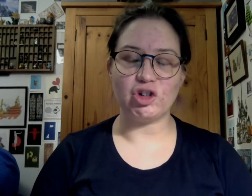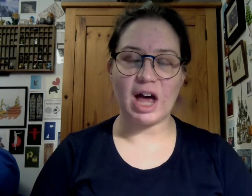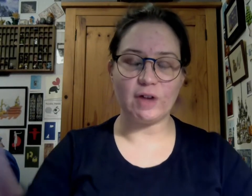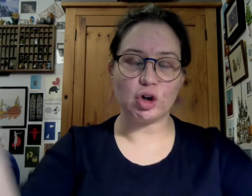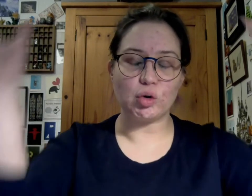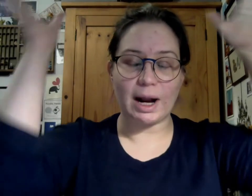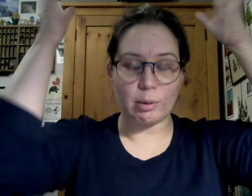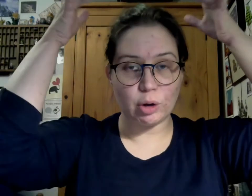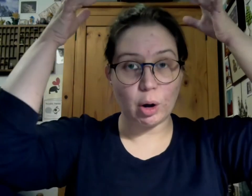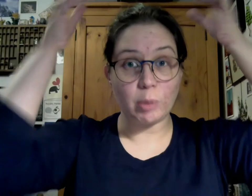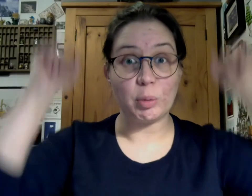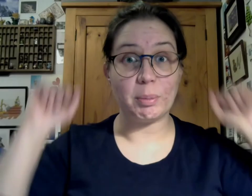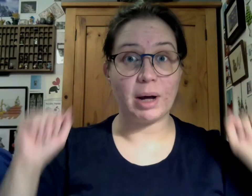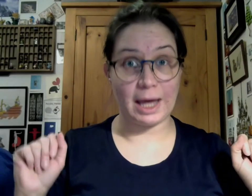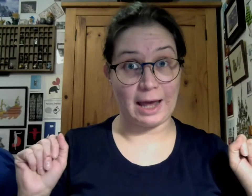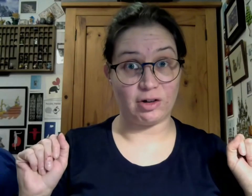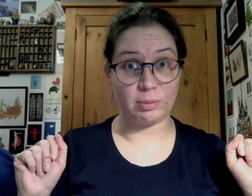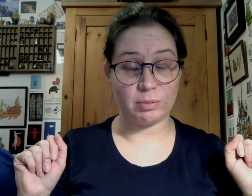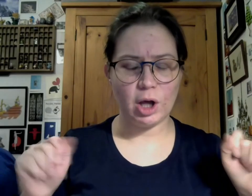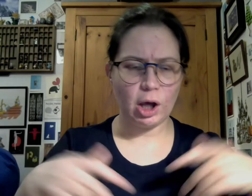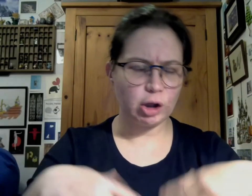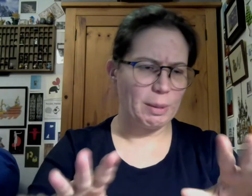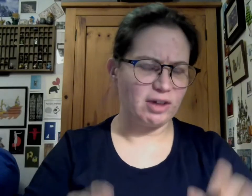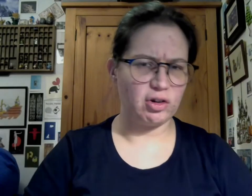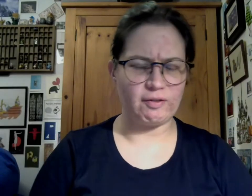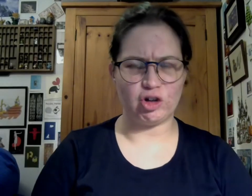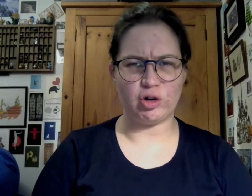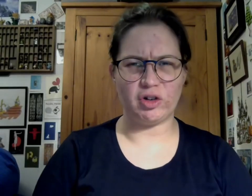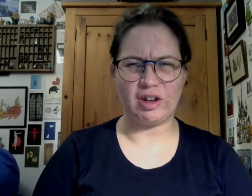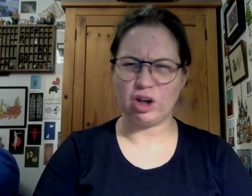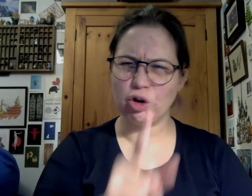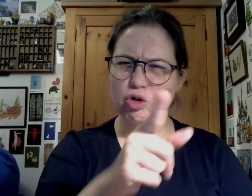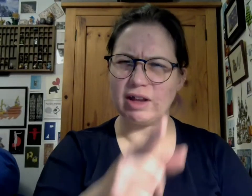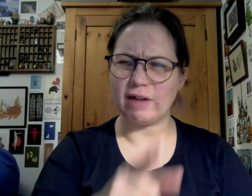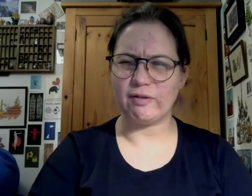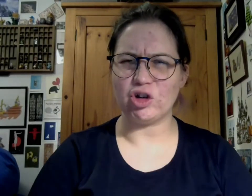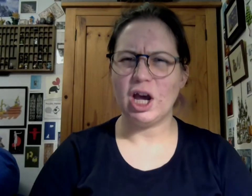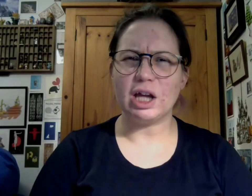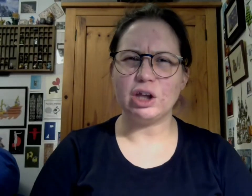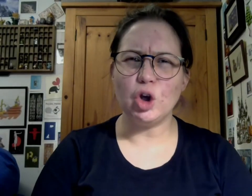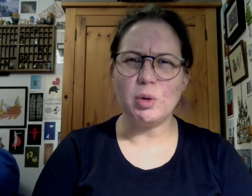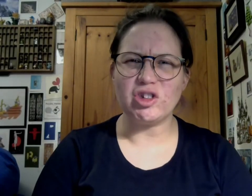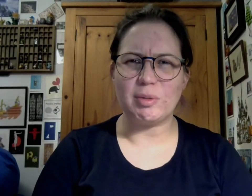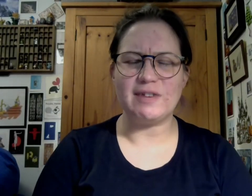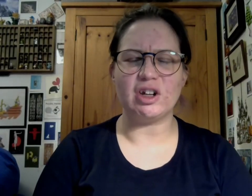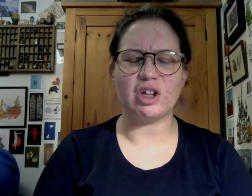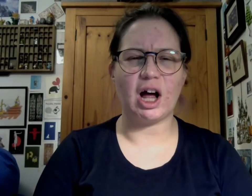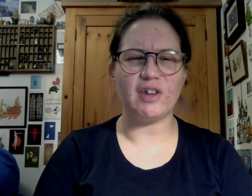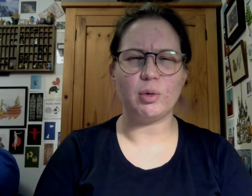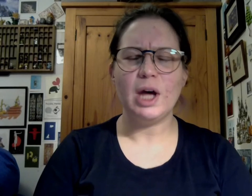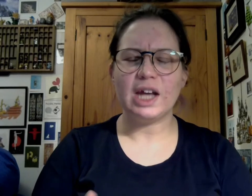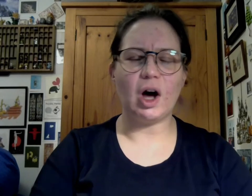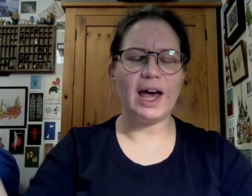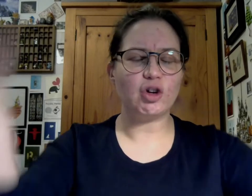should have a crown on top of my head. Go back to that fish, she said, and you tell that fish that you wish that we lived in a castle. Now, I had a